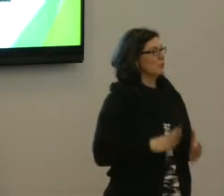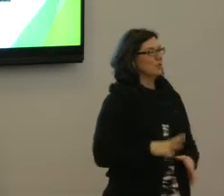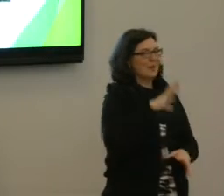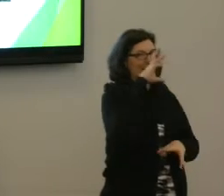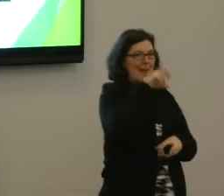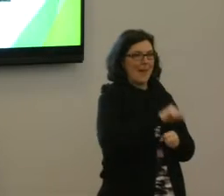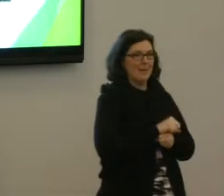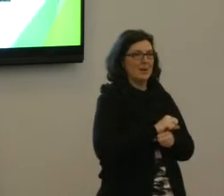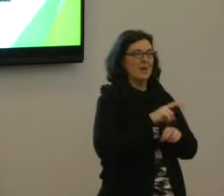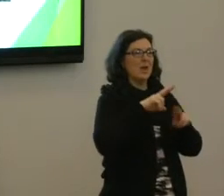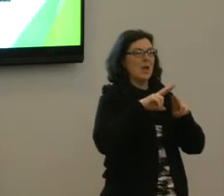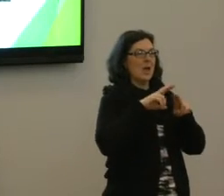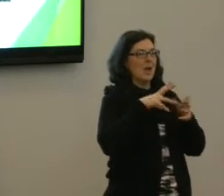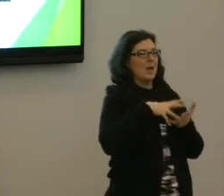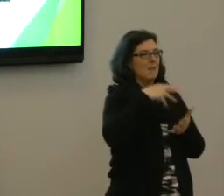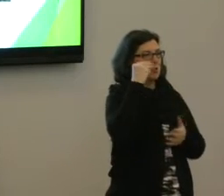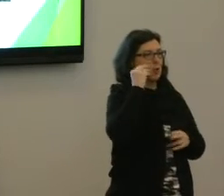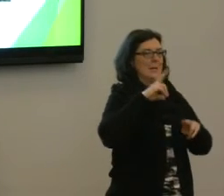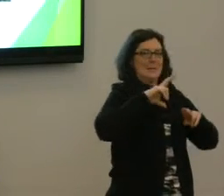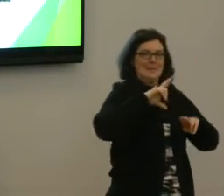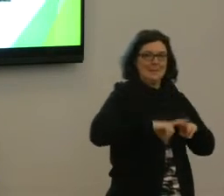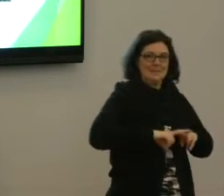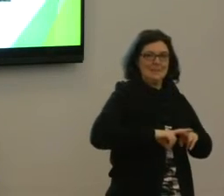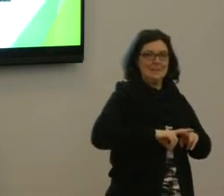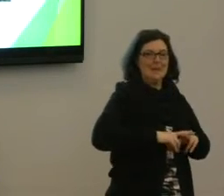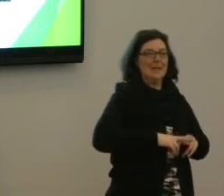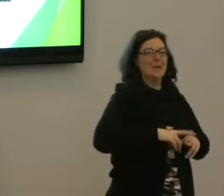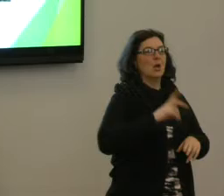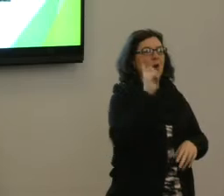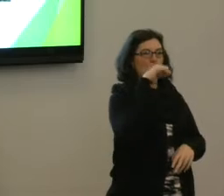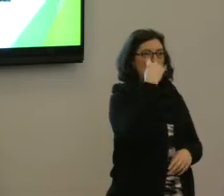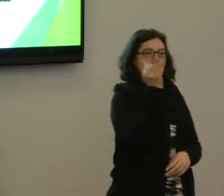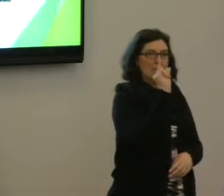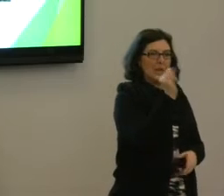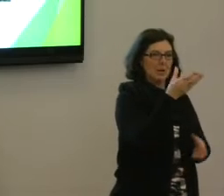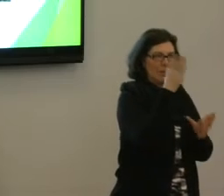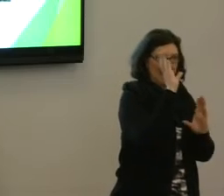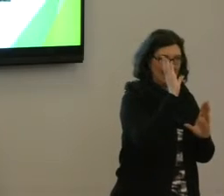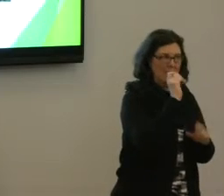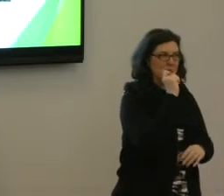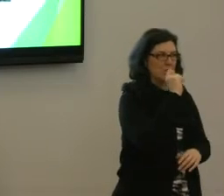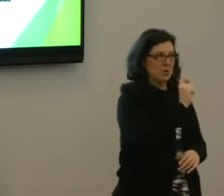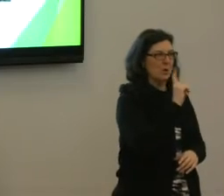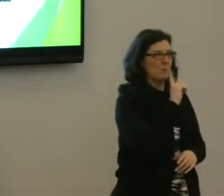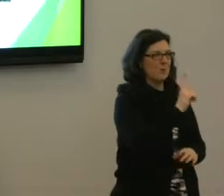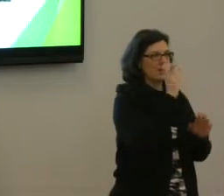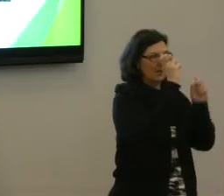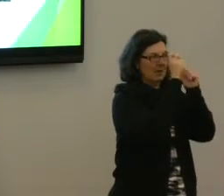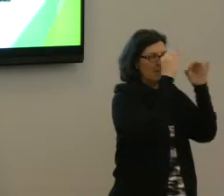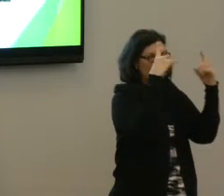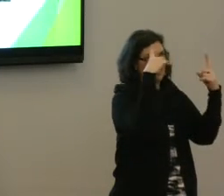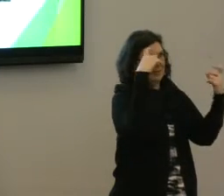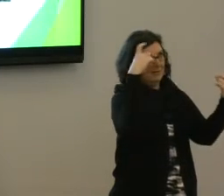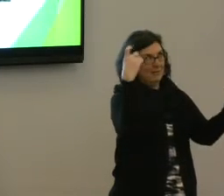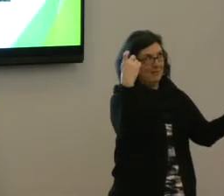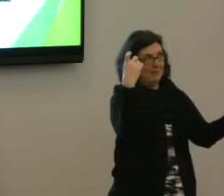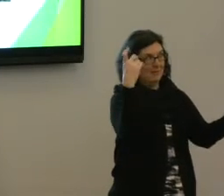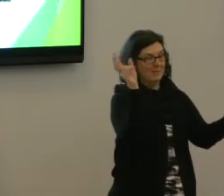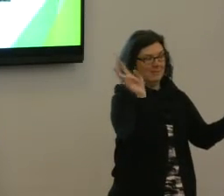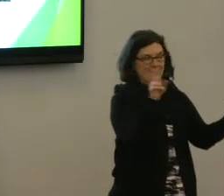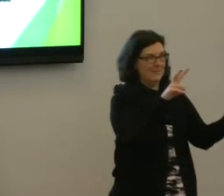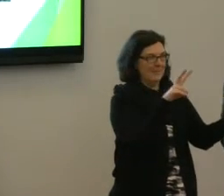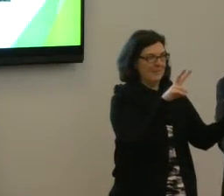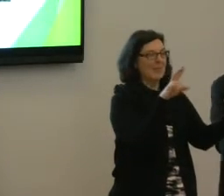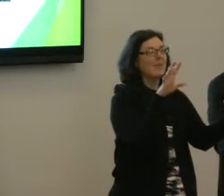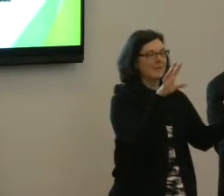learning and sitting and looking like you're paying attention when you're really not, and you're somewhere else. I mean, that's just what we do.